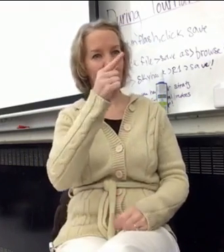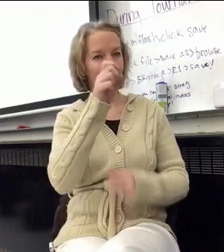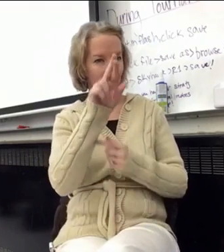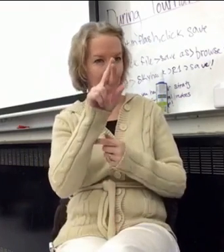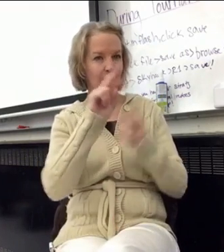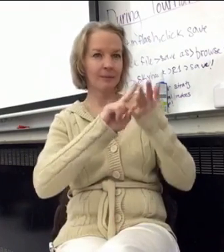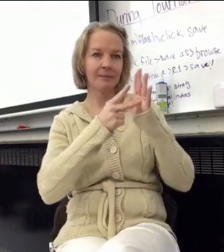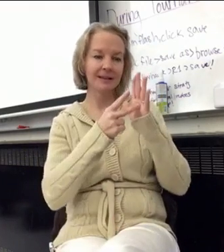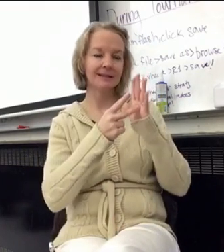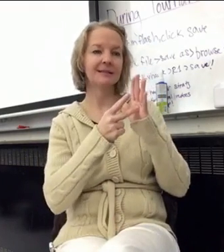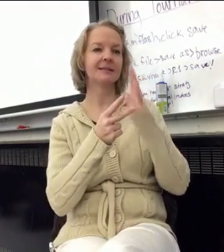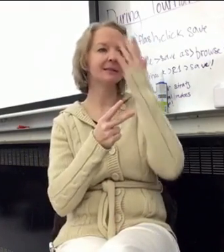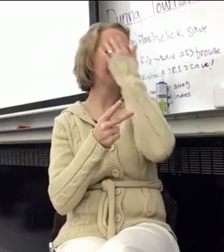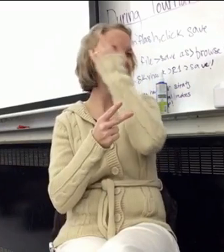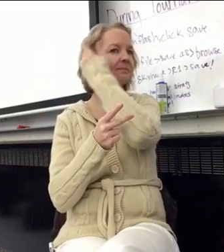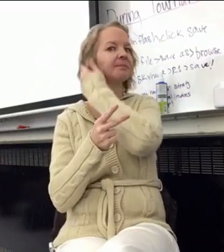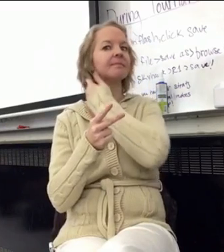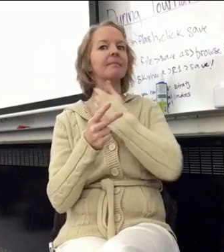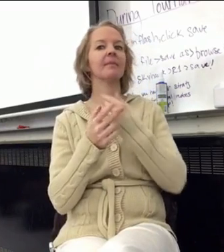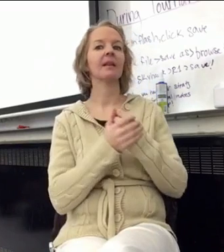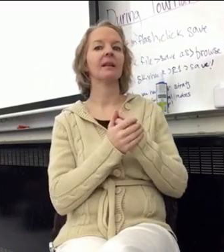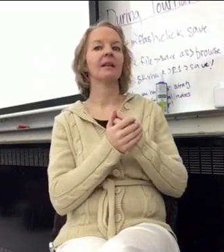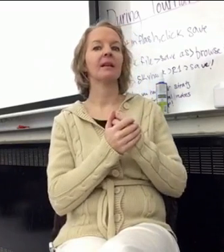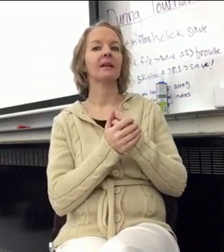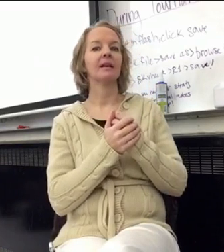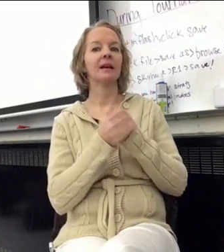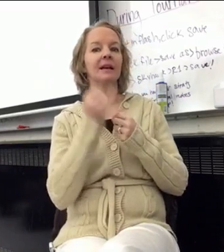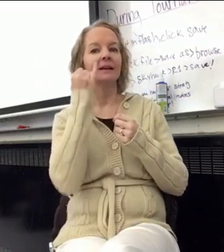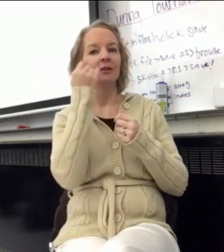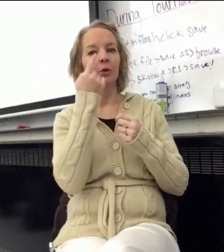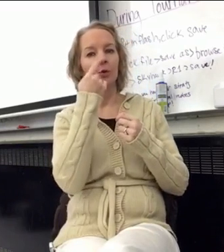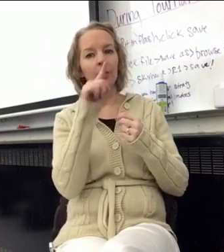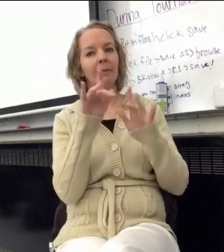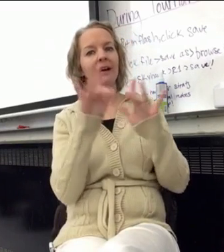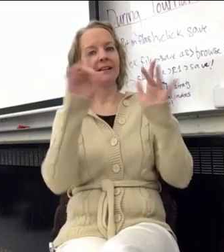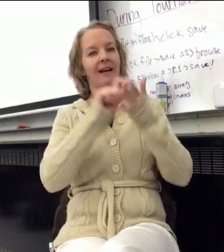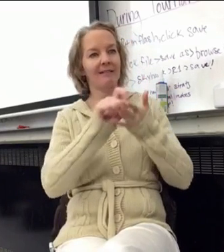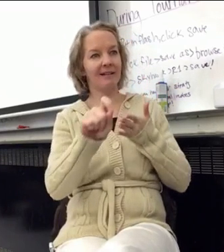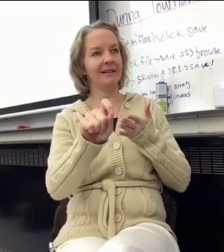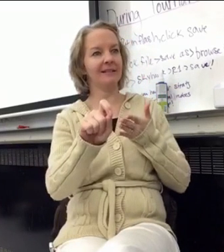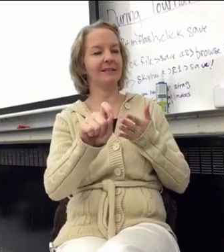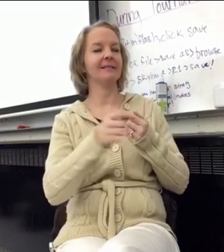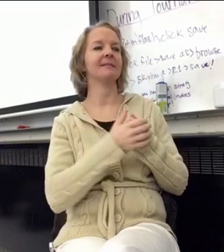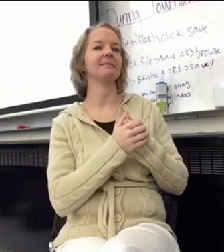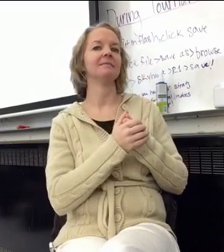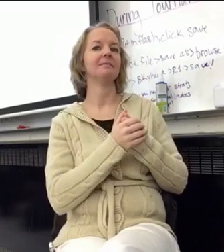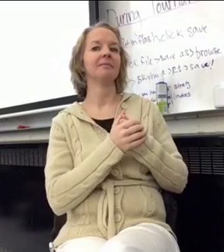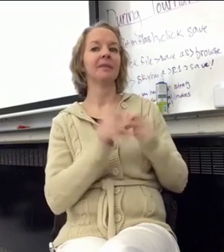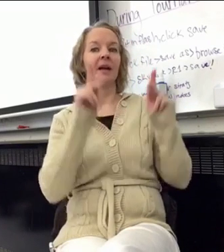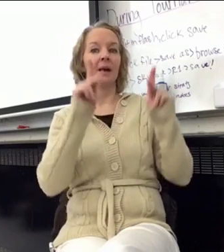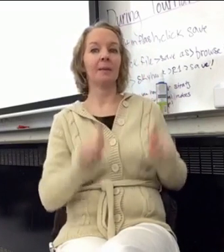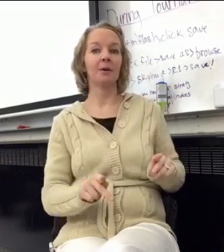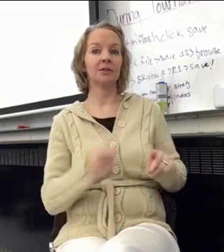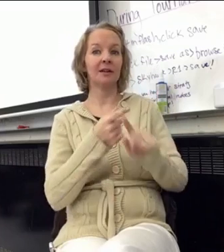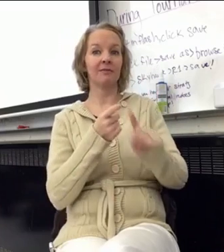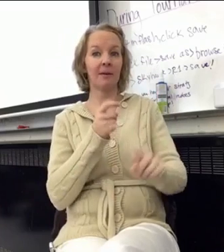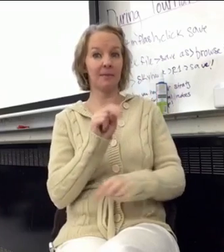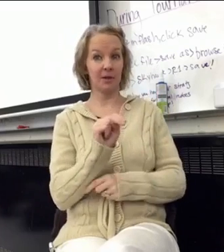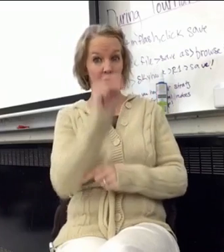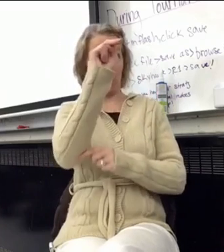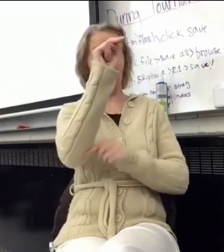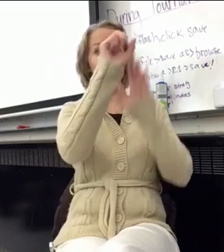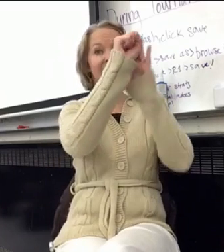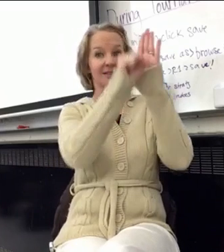is if you will go ahead and highlight So a person from the